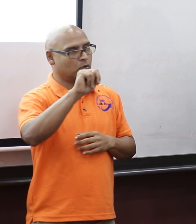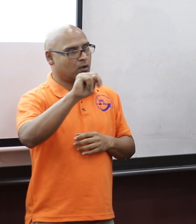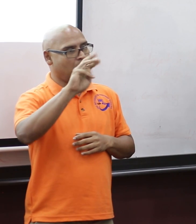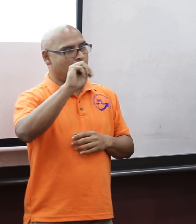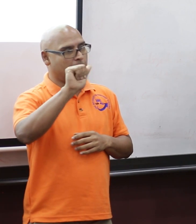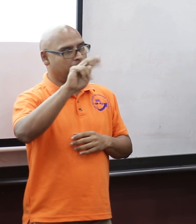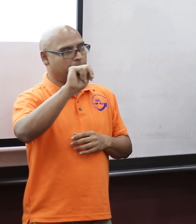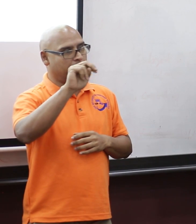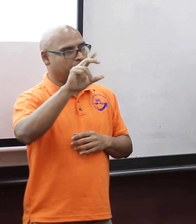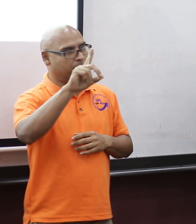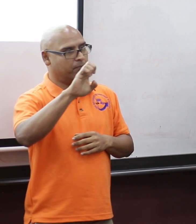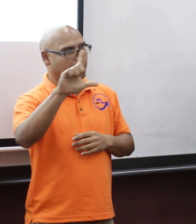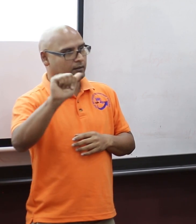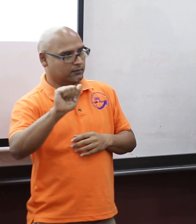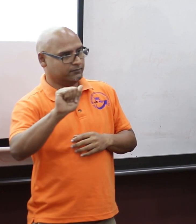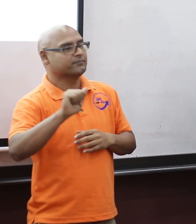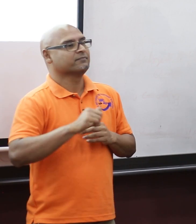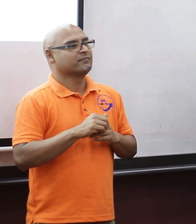rights is to challenge their very humanity."